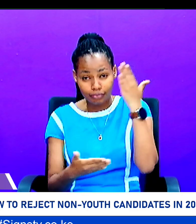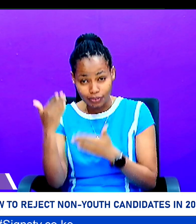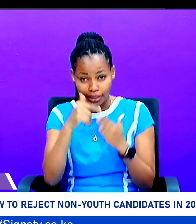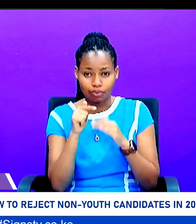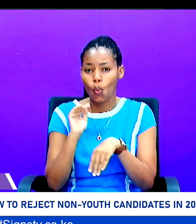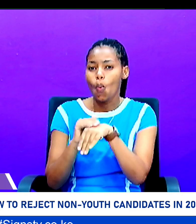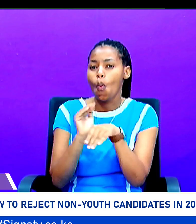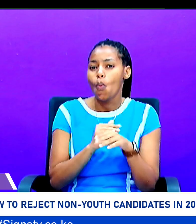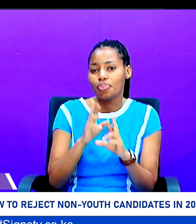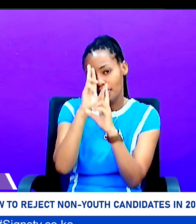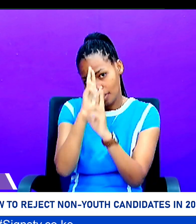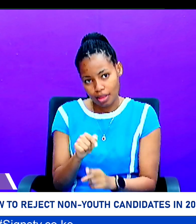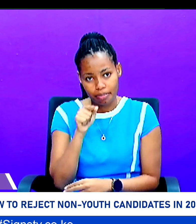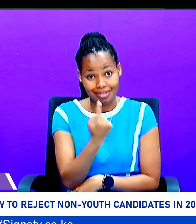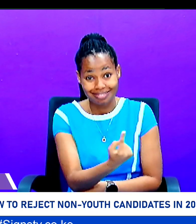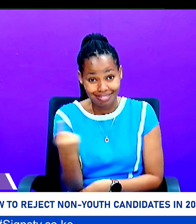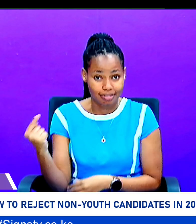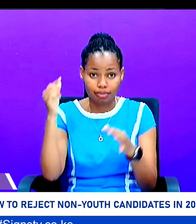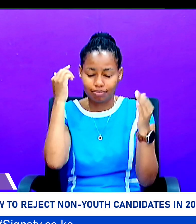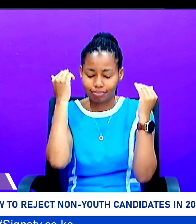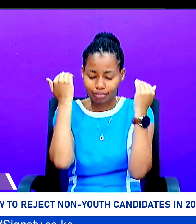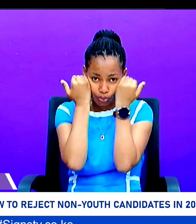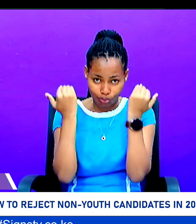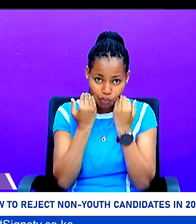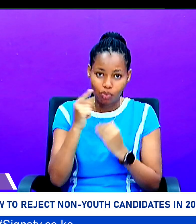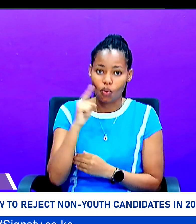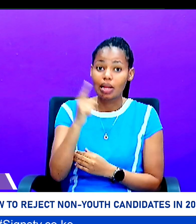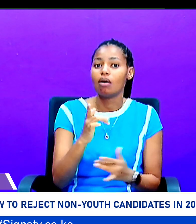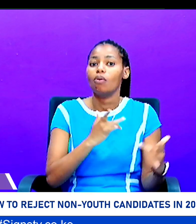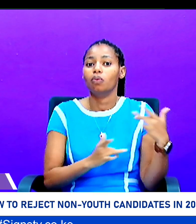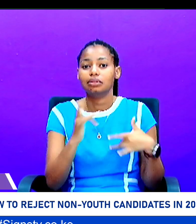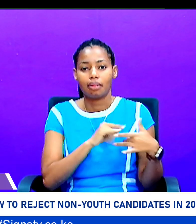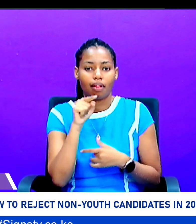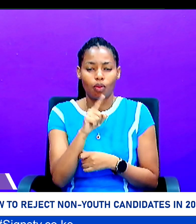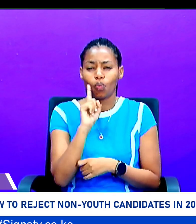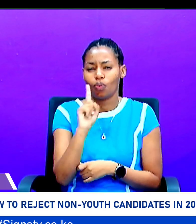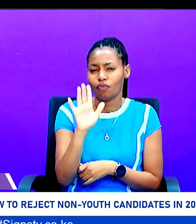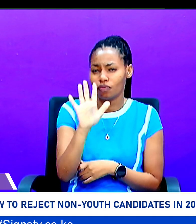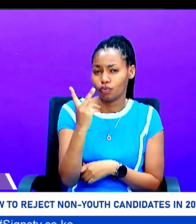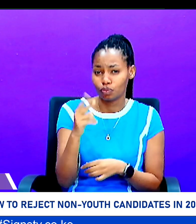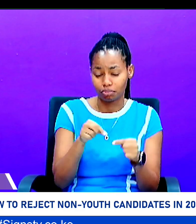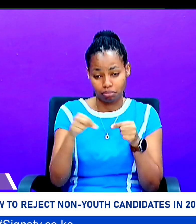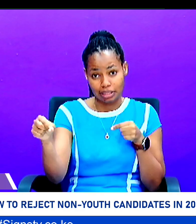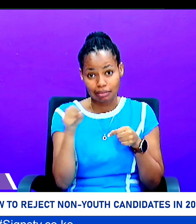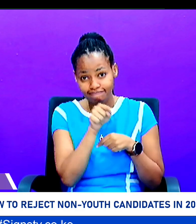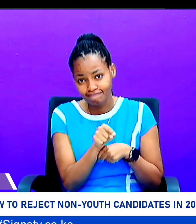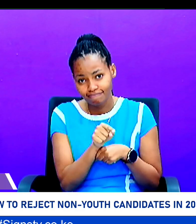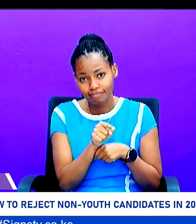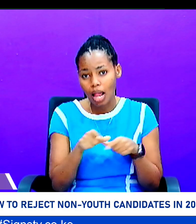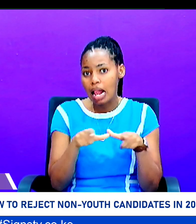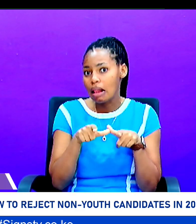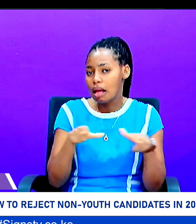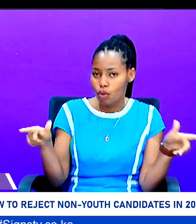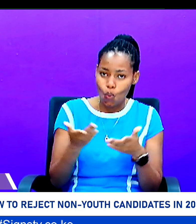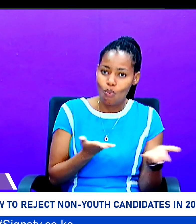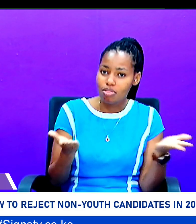The Nairobi County government is facing renewed calls to respect a series of court orders